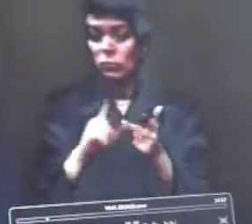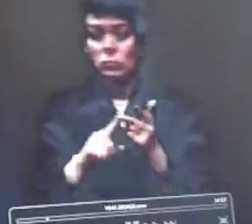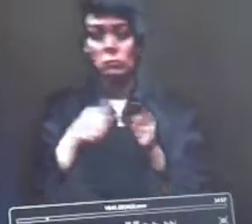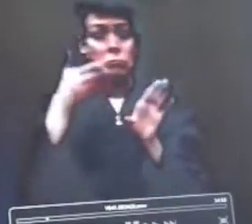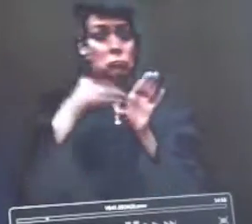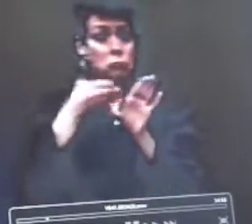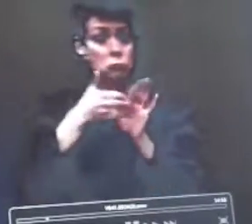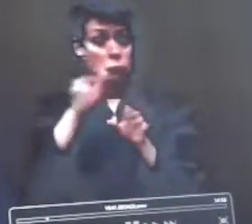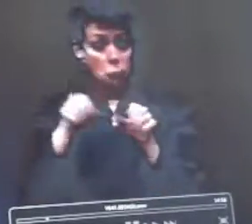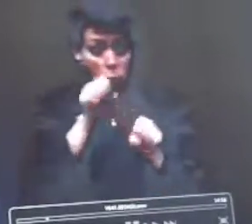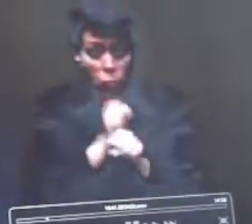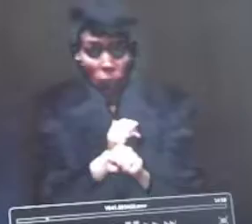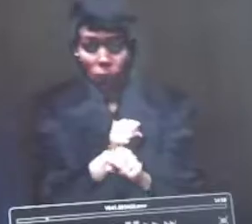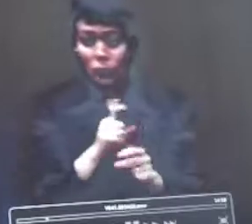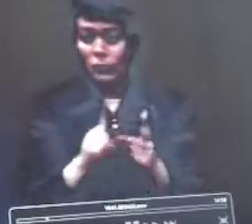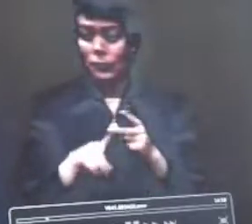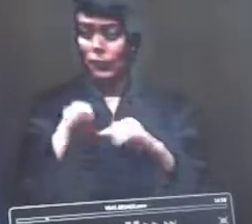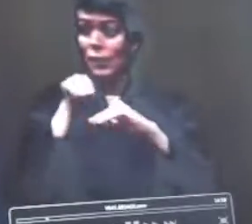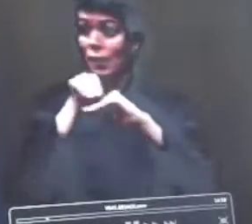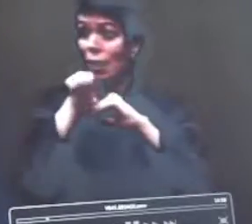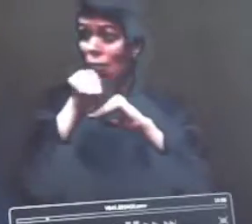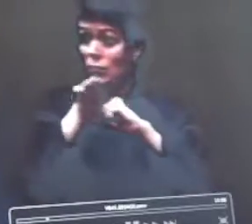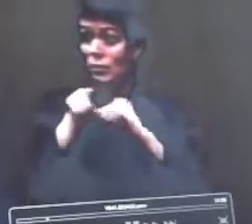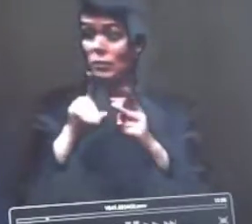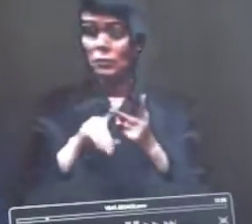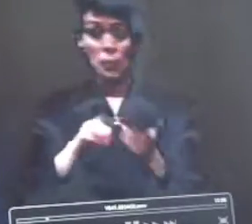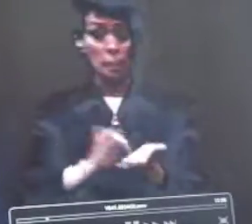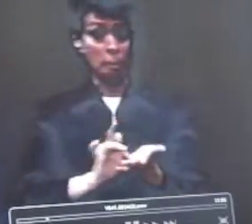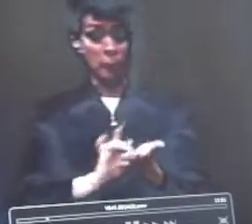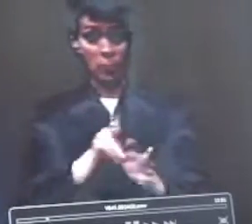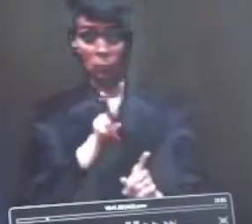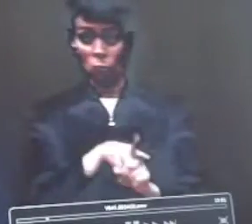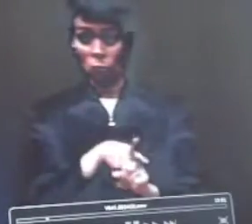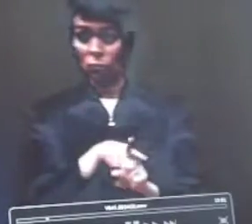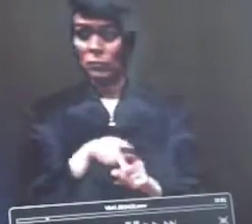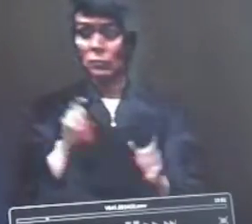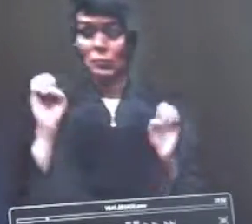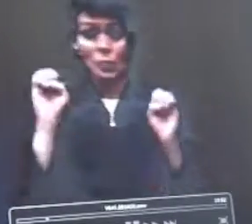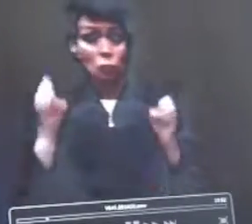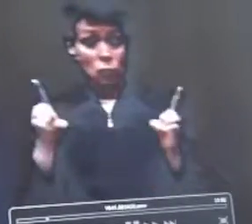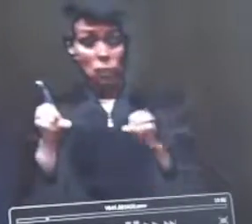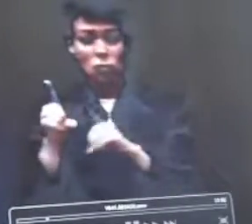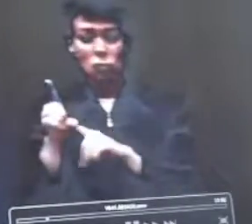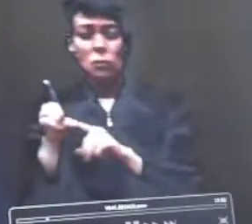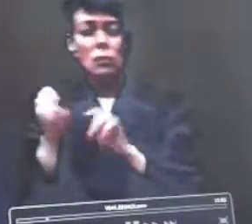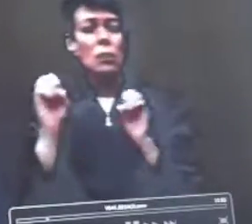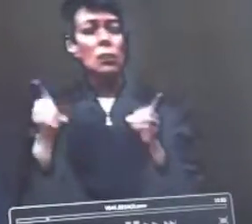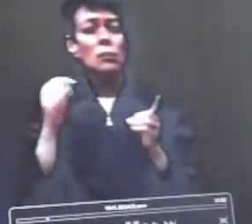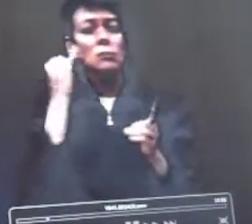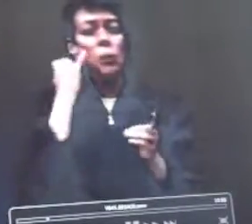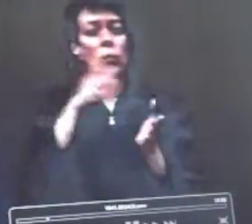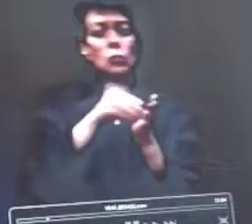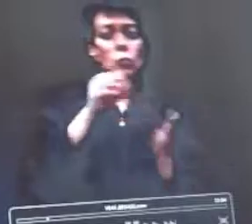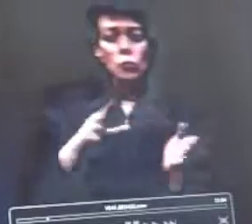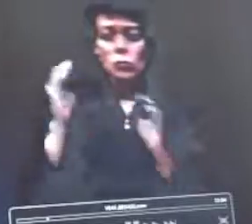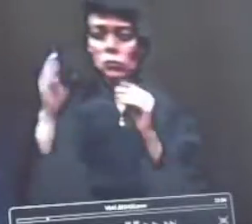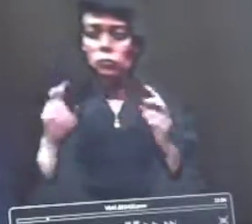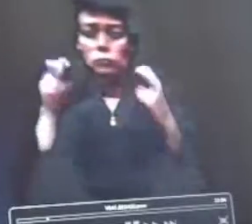a legal interview, a psychology appointment, counseling or medical application, in